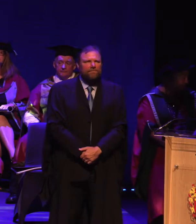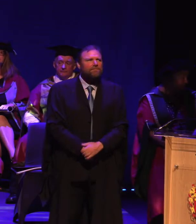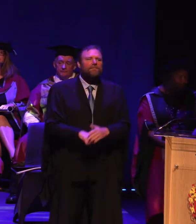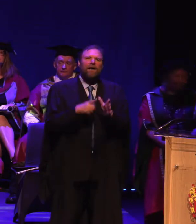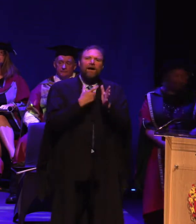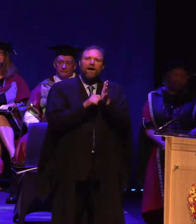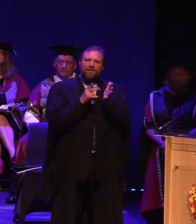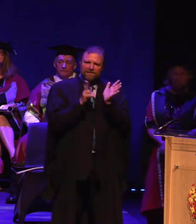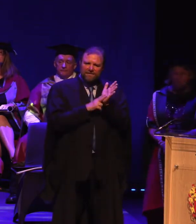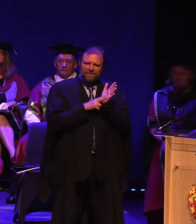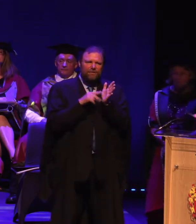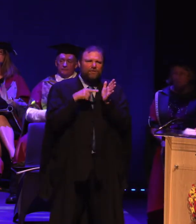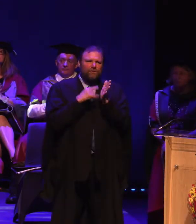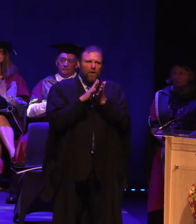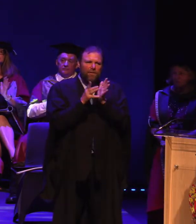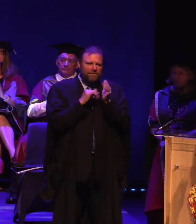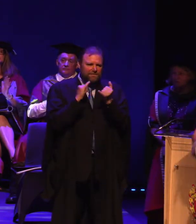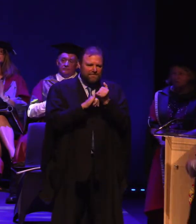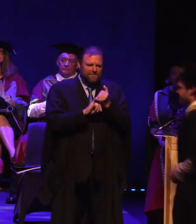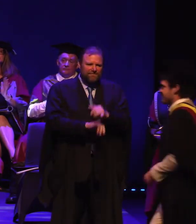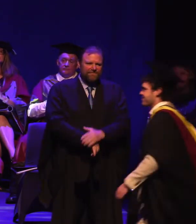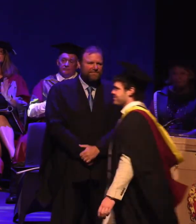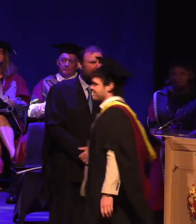Ossian Thomas.